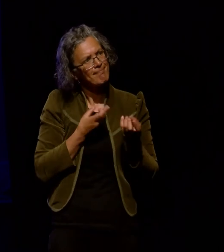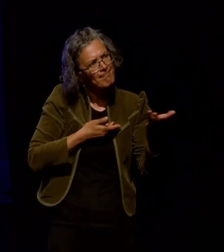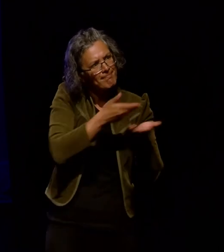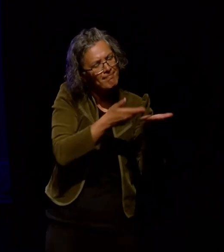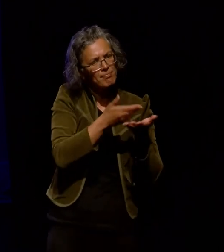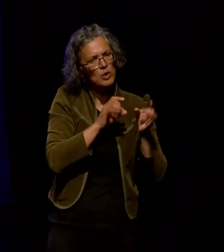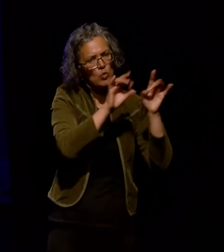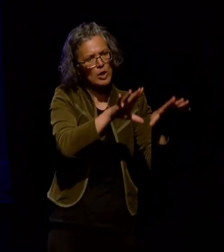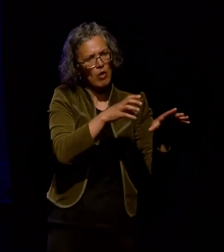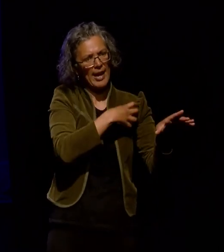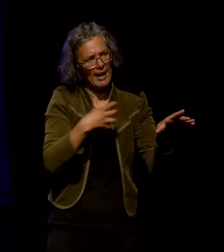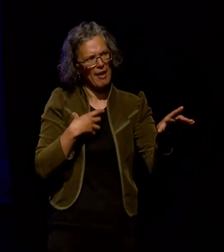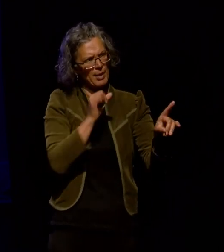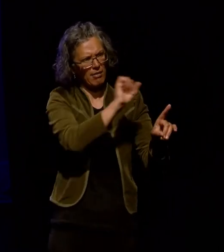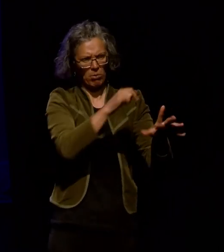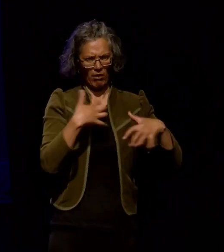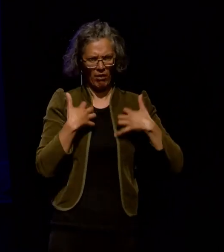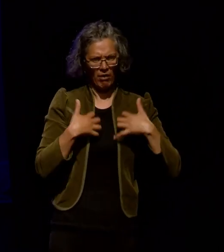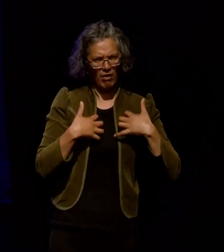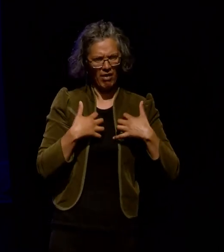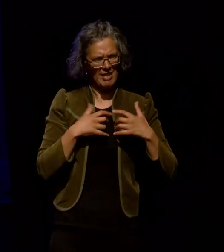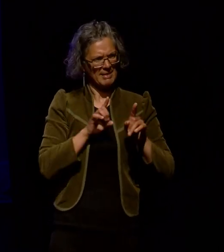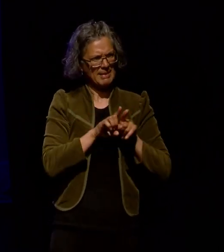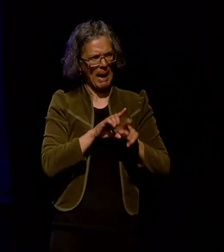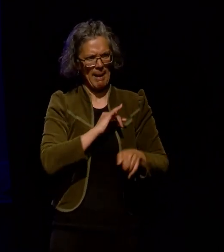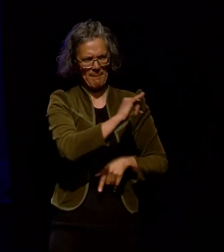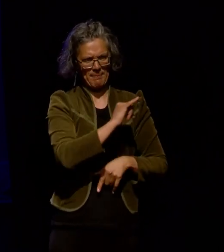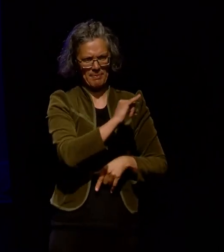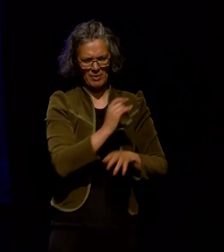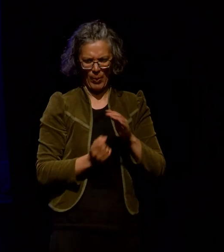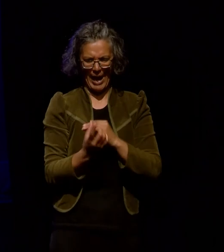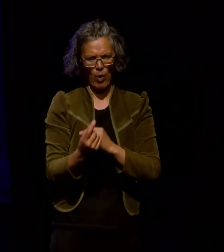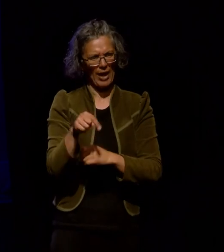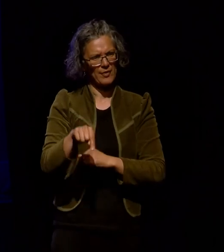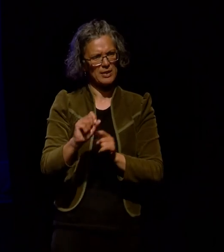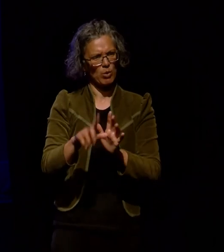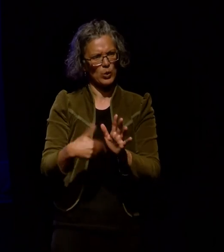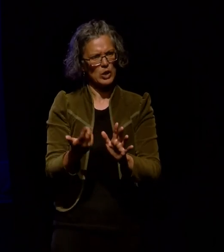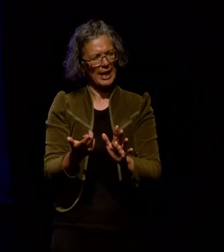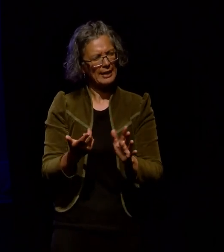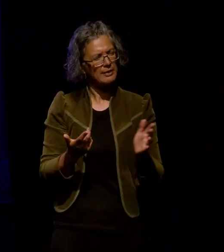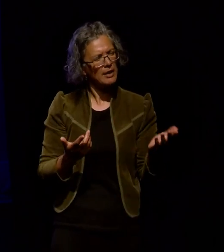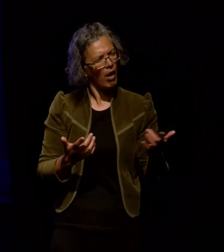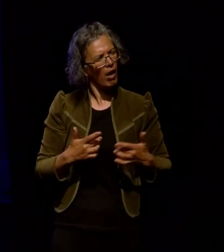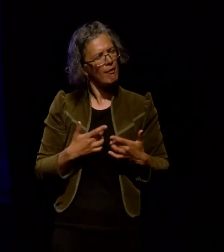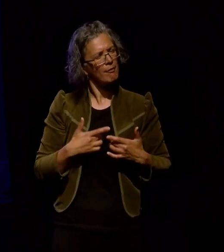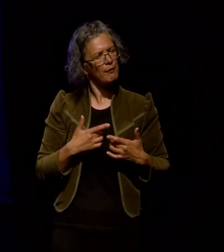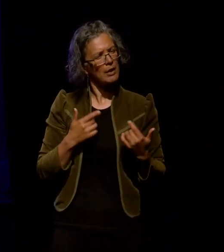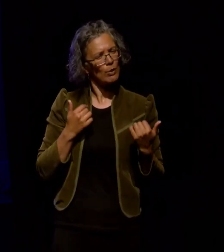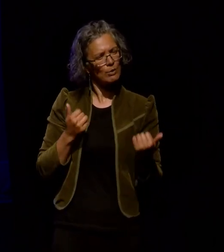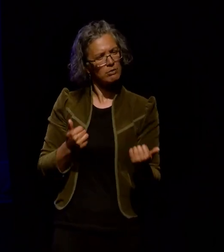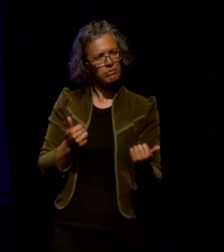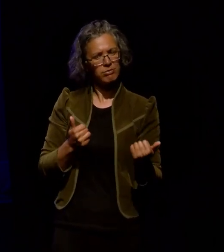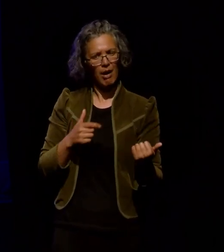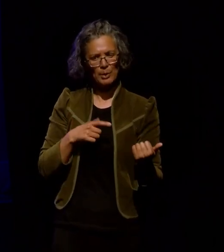and excitement to the education and societal memory outcomes of the project. So it's really great feeling part of something that brings